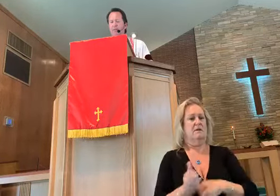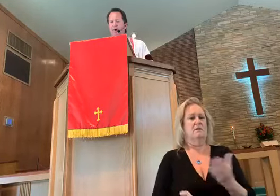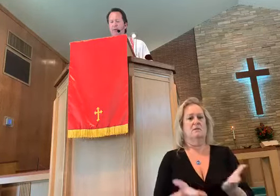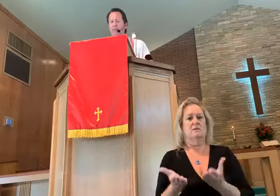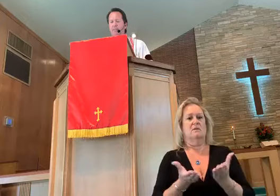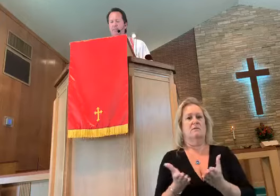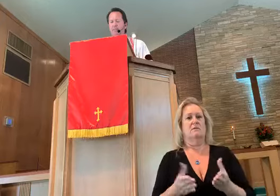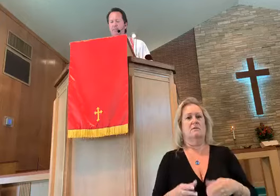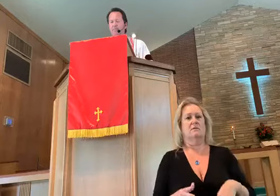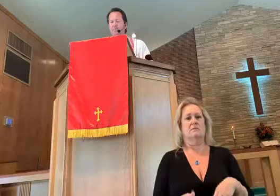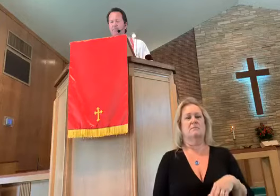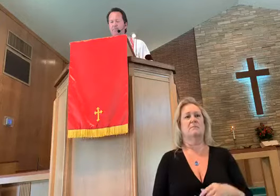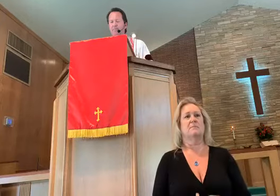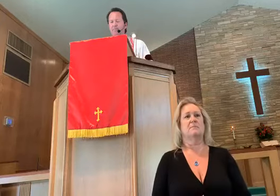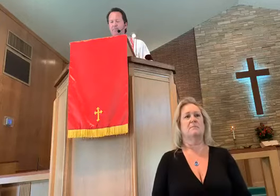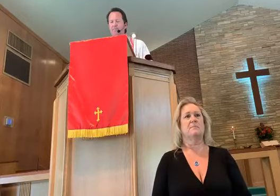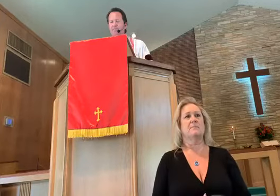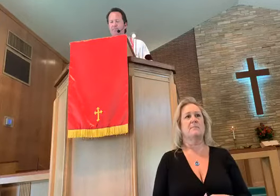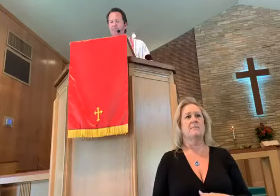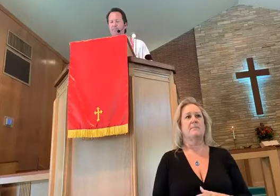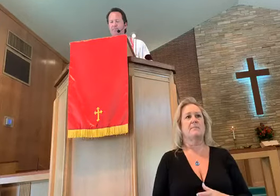service part.